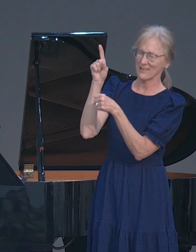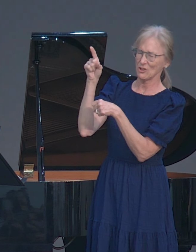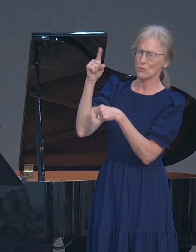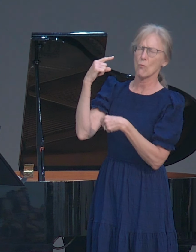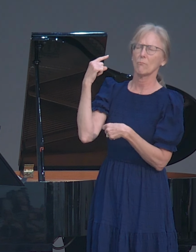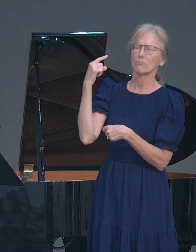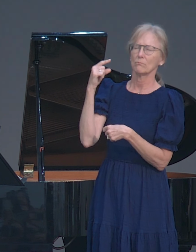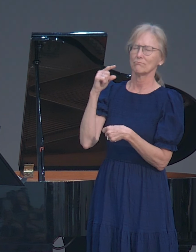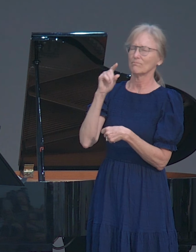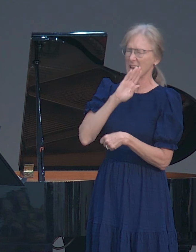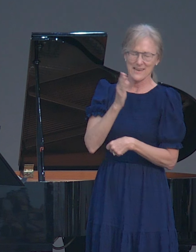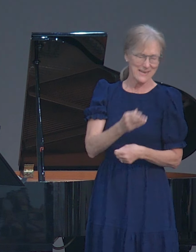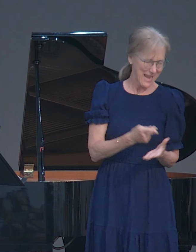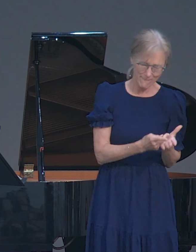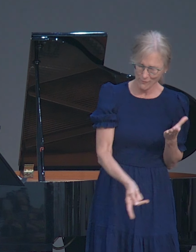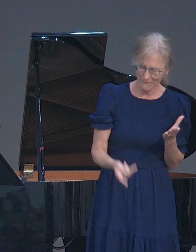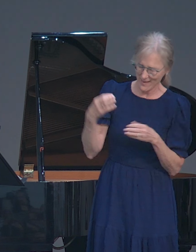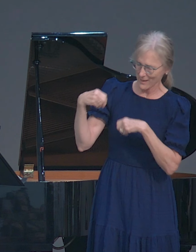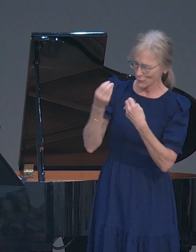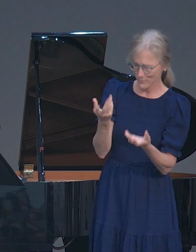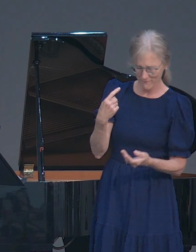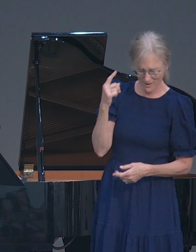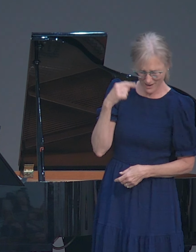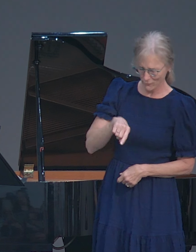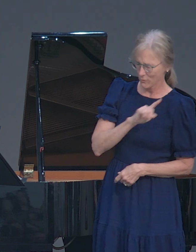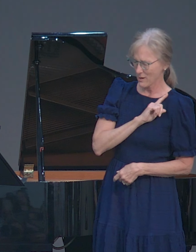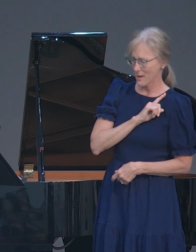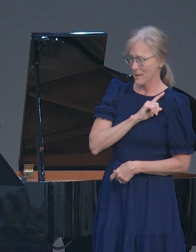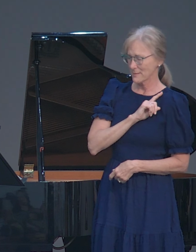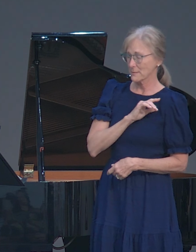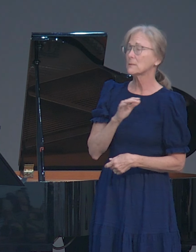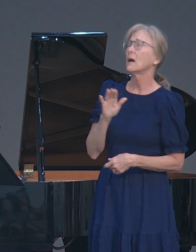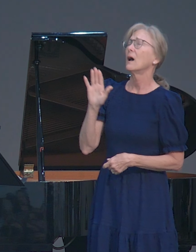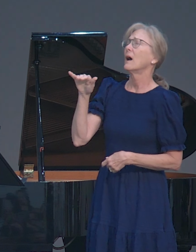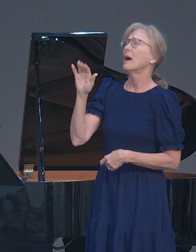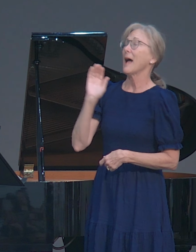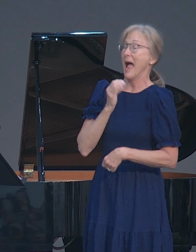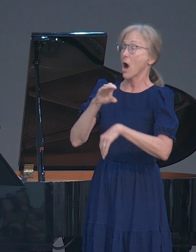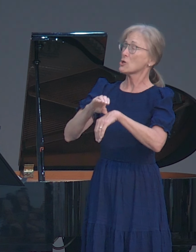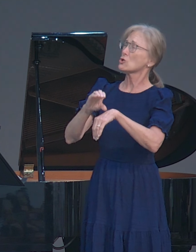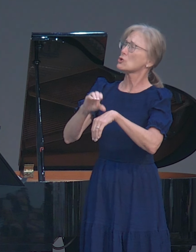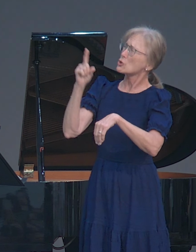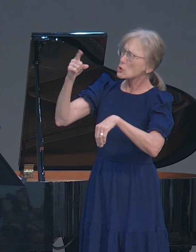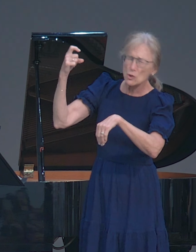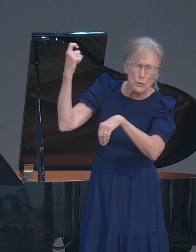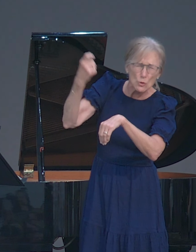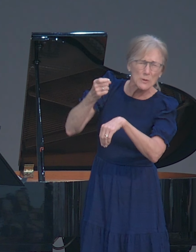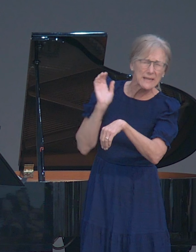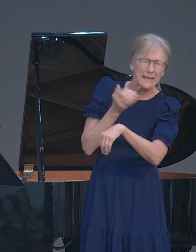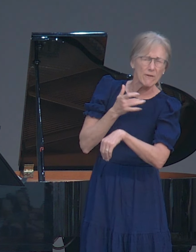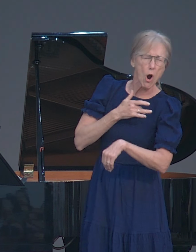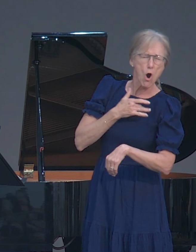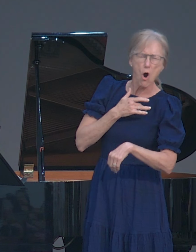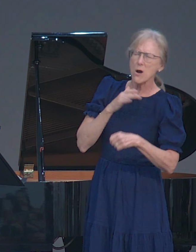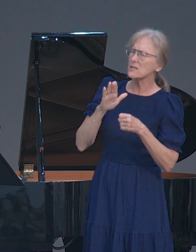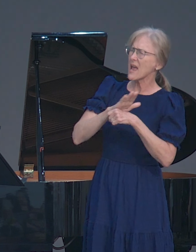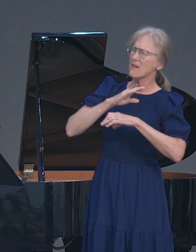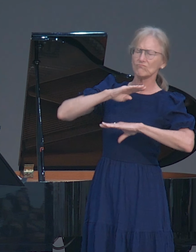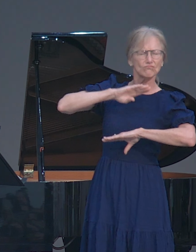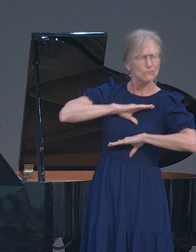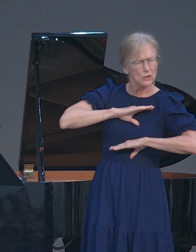provider You've always been. Lord, would You please infuse our church all the more with hearts of contentment, hearts of praise to